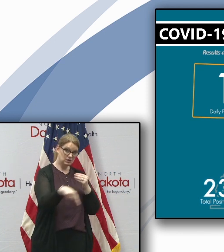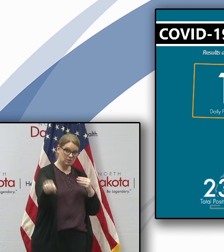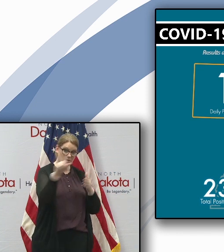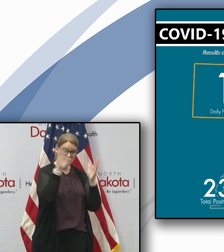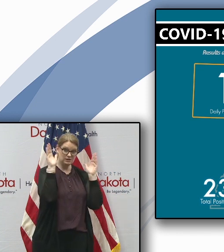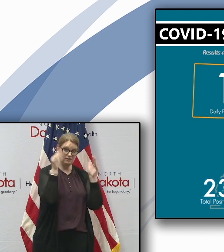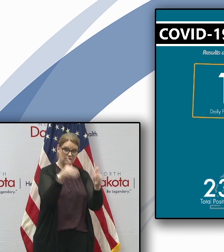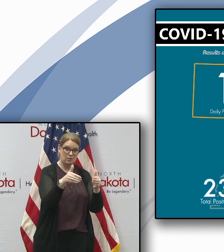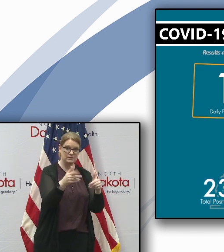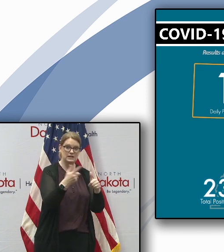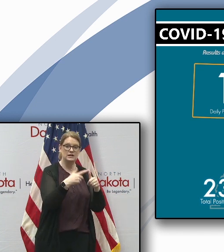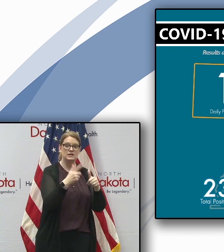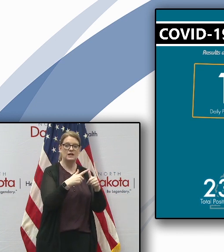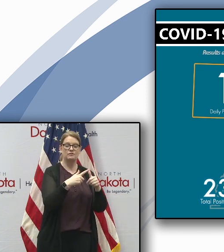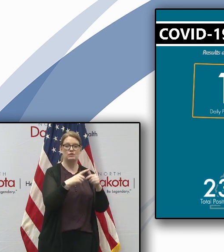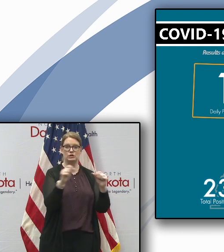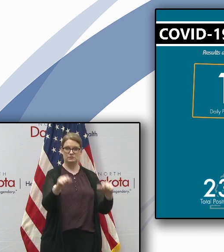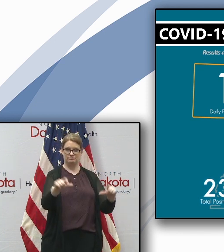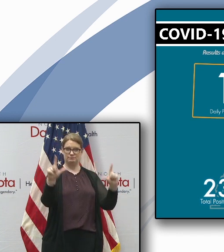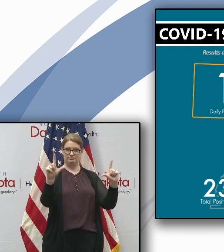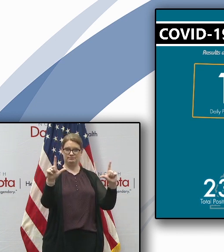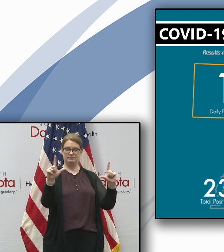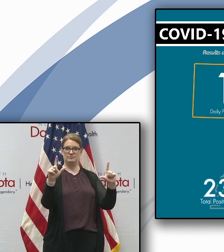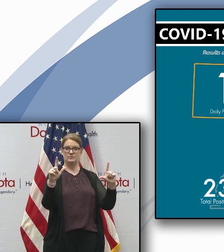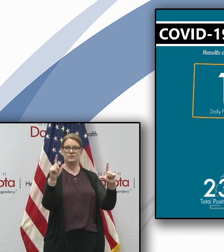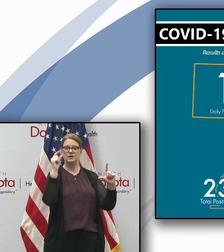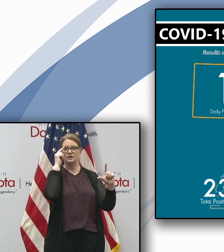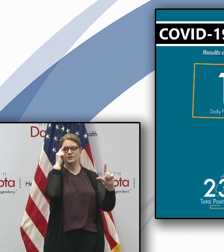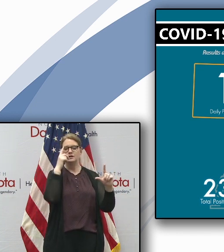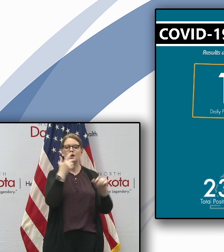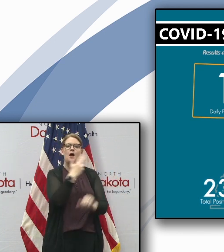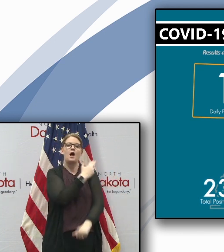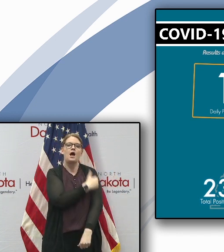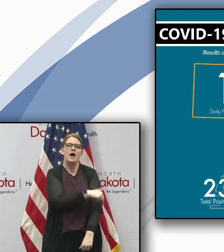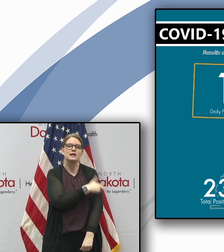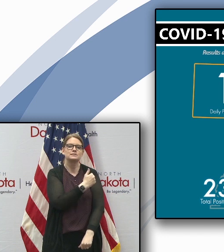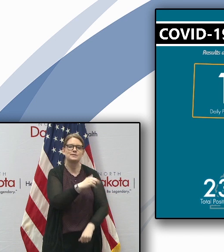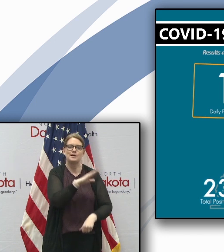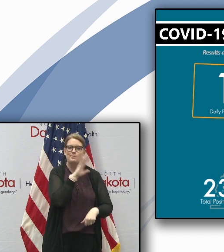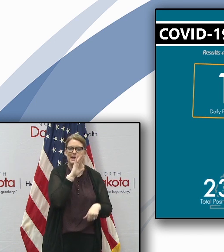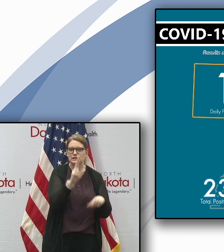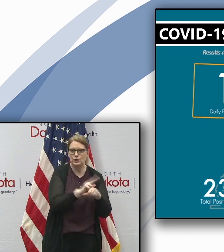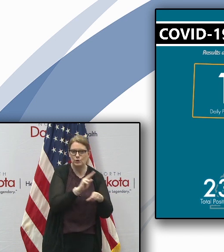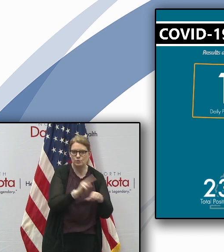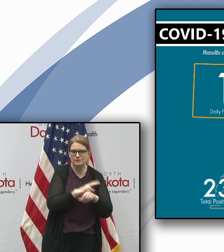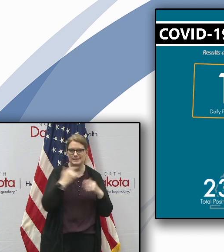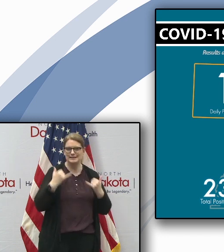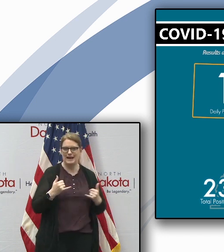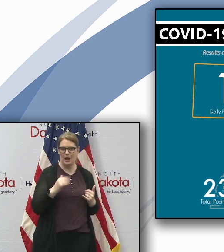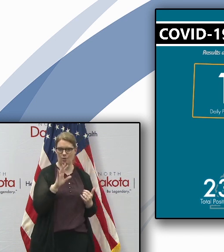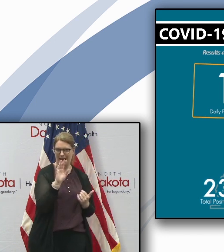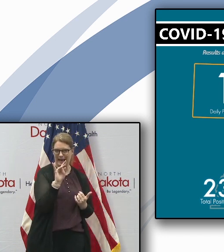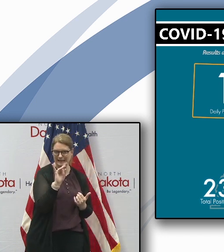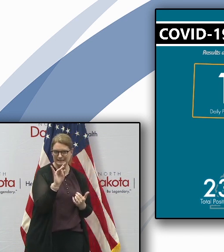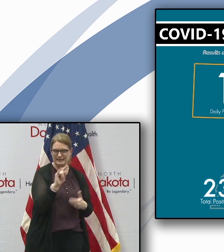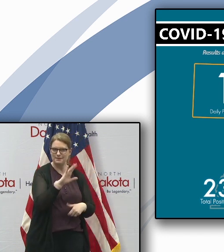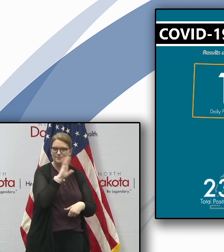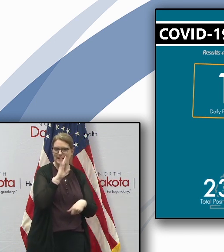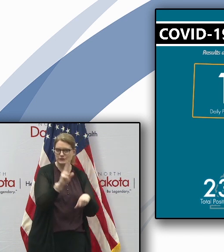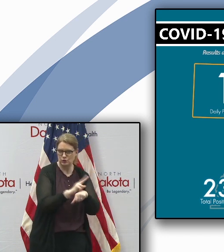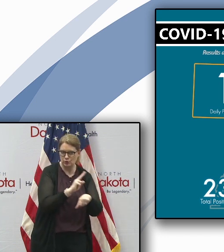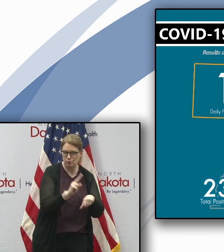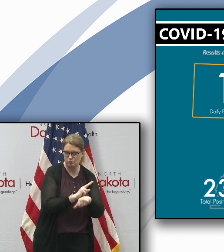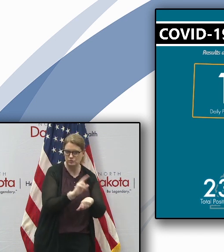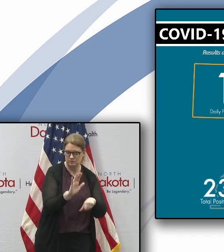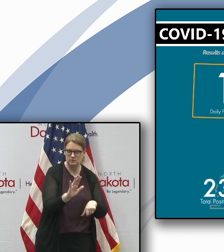first slide in is is hospital beds utilized 18. And again, as we work